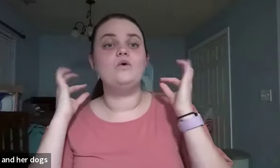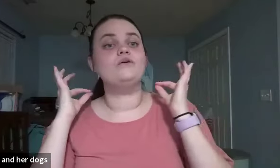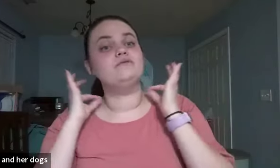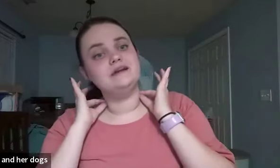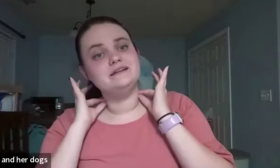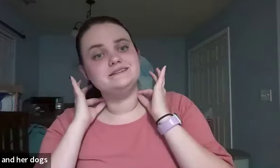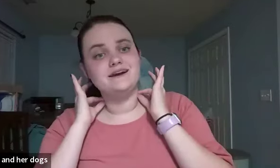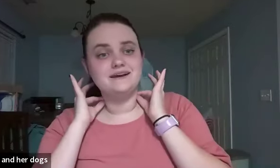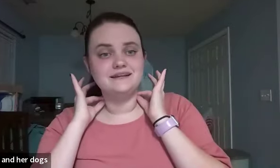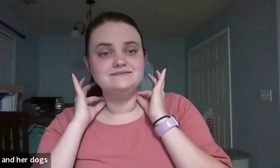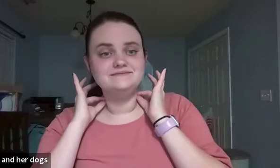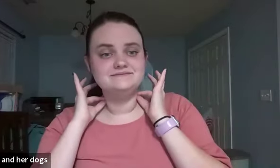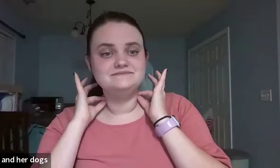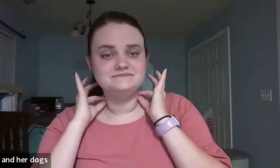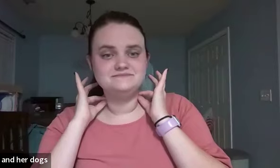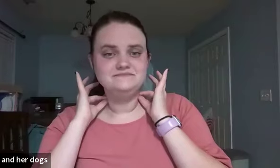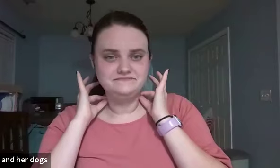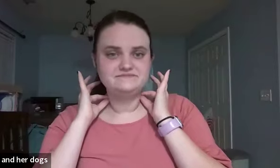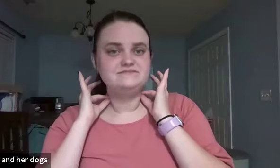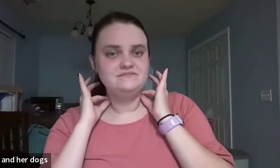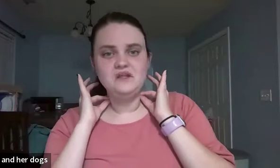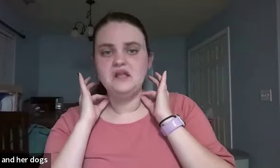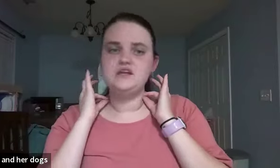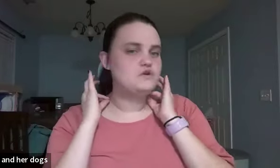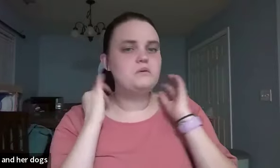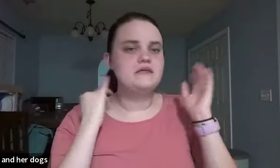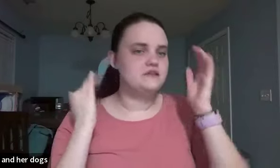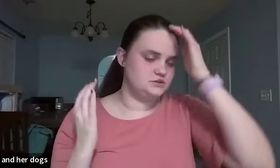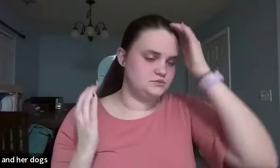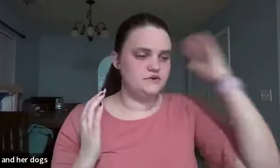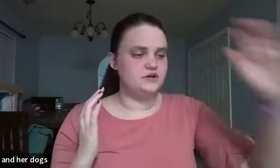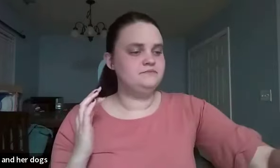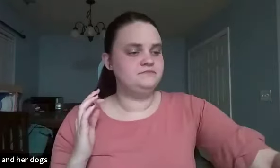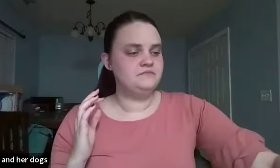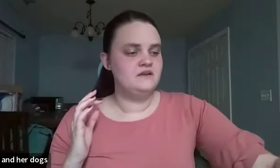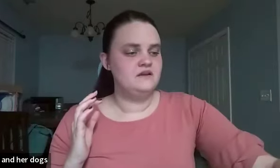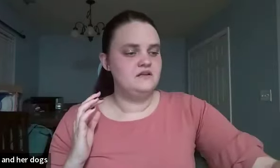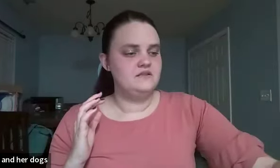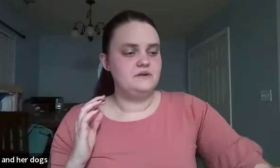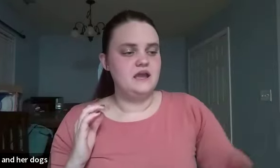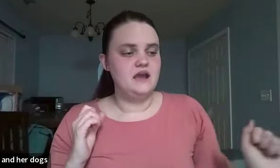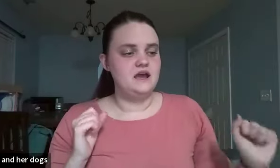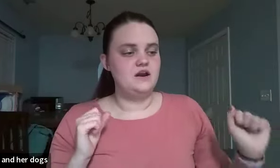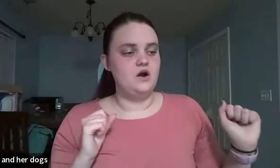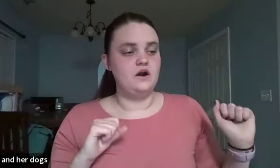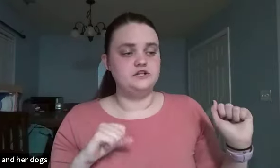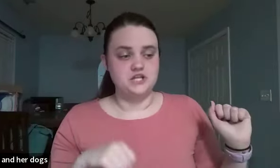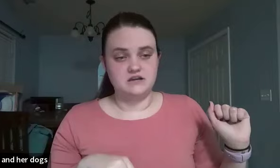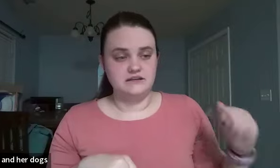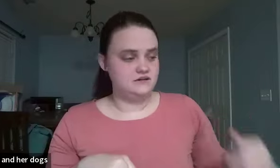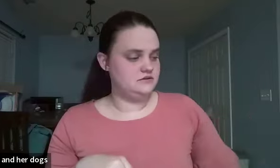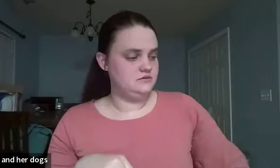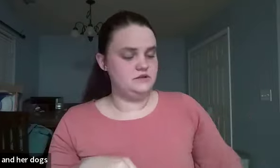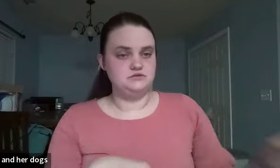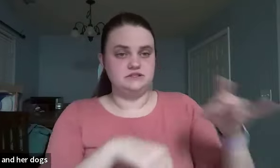or Frankenstein. Either way that you prefer. Then we had our jack-o'-lantern, which